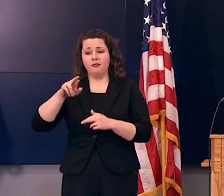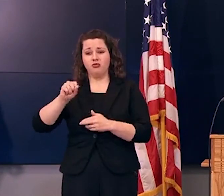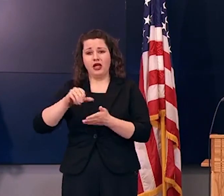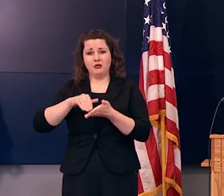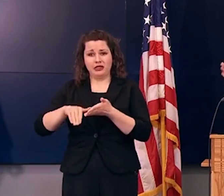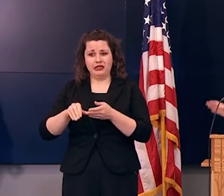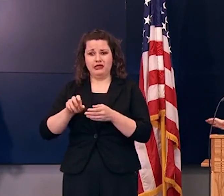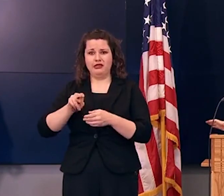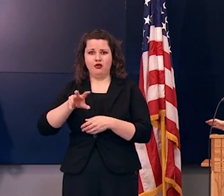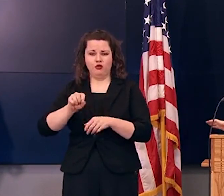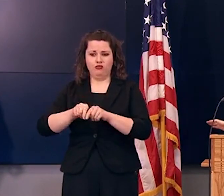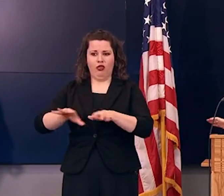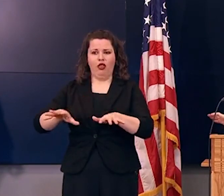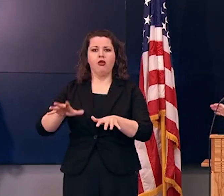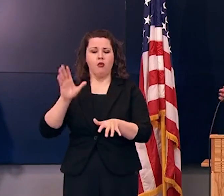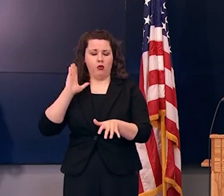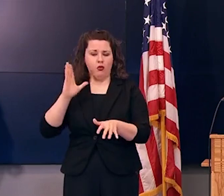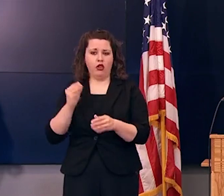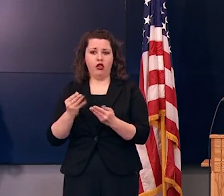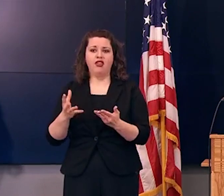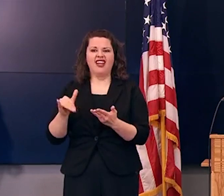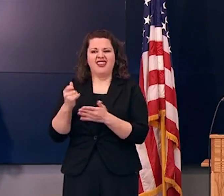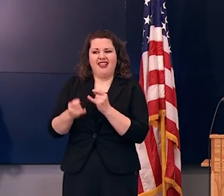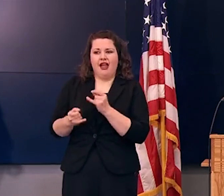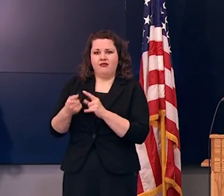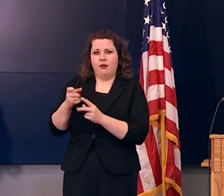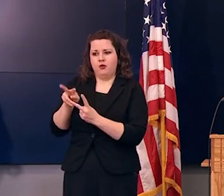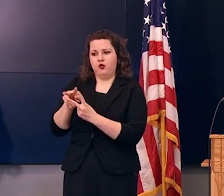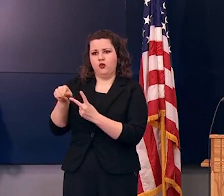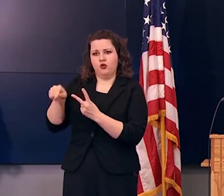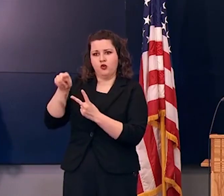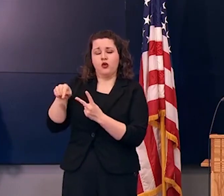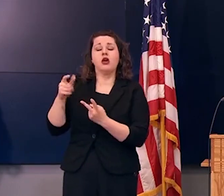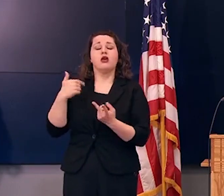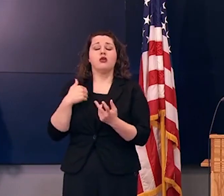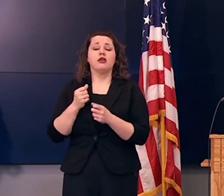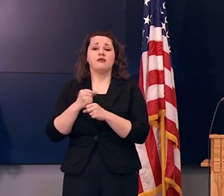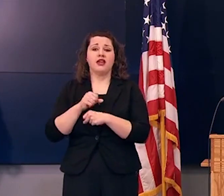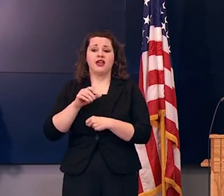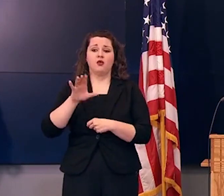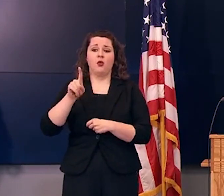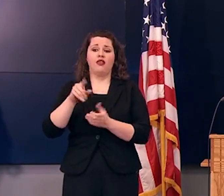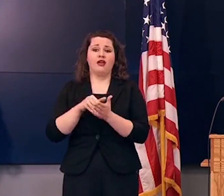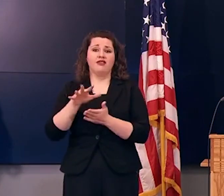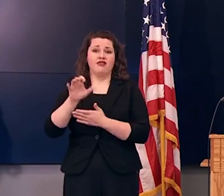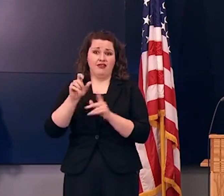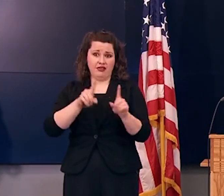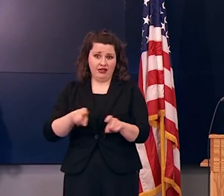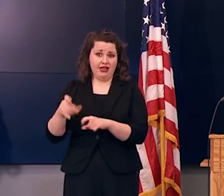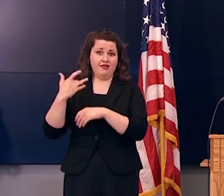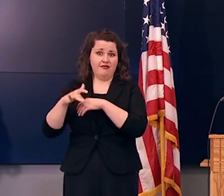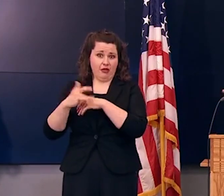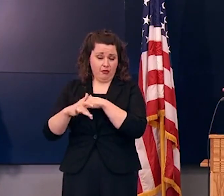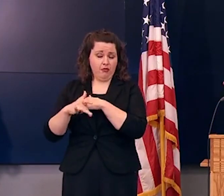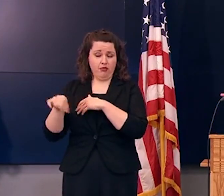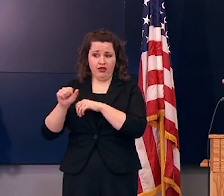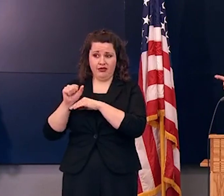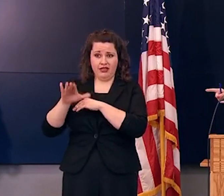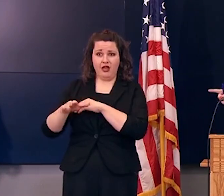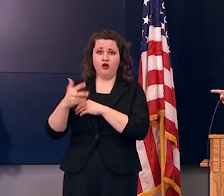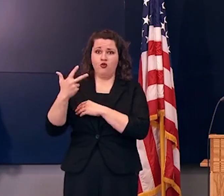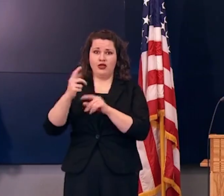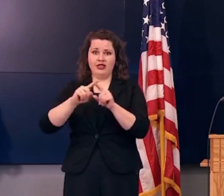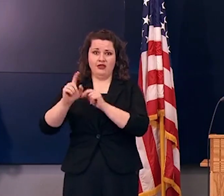have that today, and that'll be the final batch from those two facilities. We've made 1,500 tests available that have been sent to